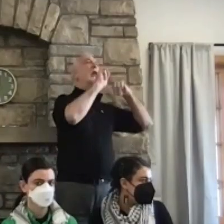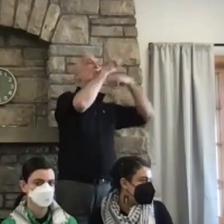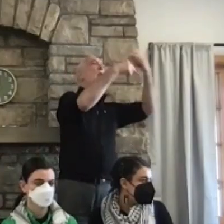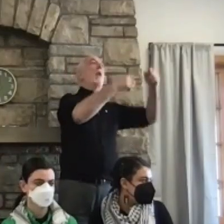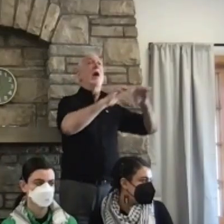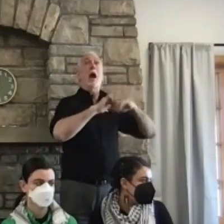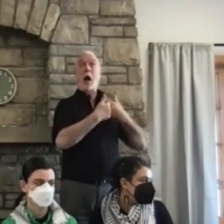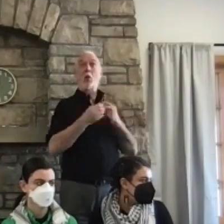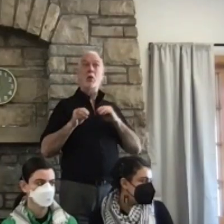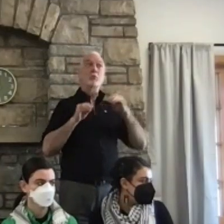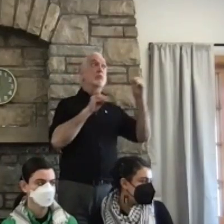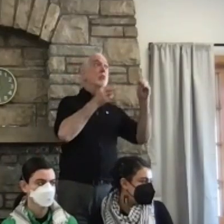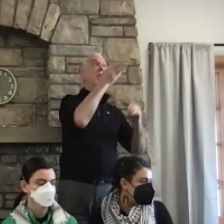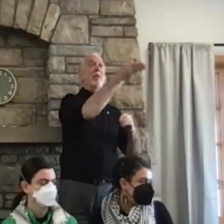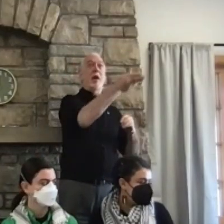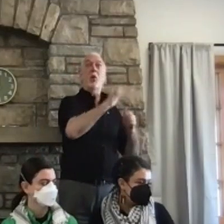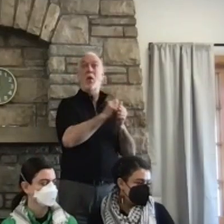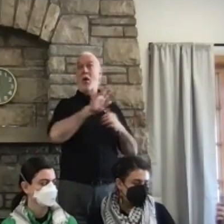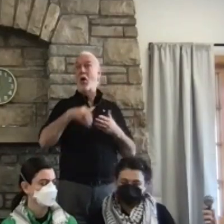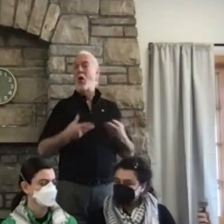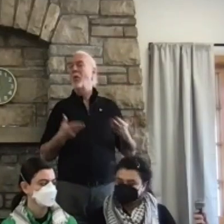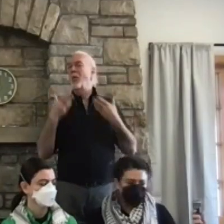move forward with all of this. So thanks for that question.